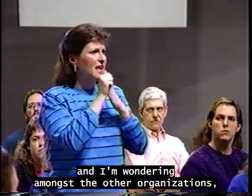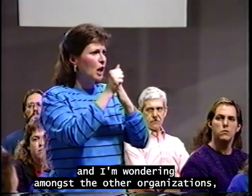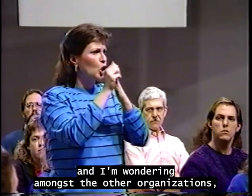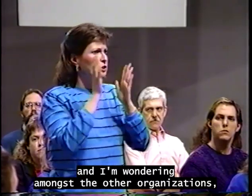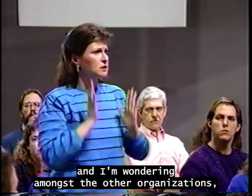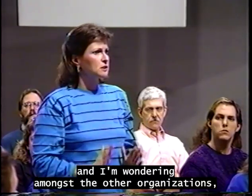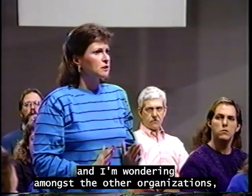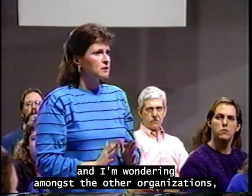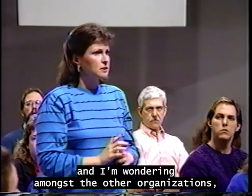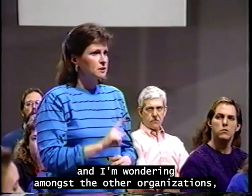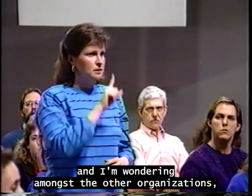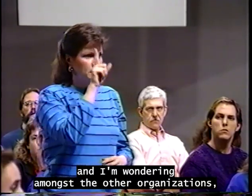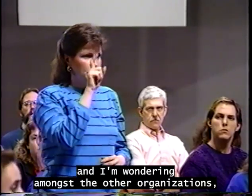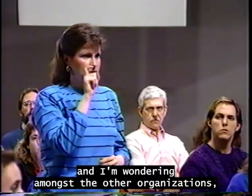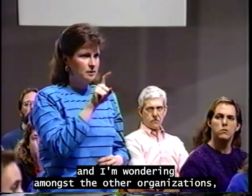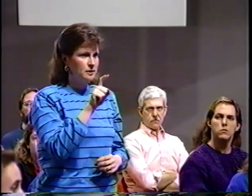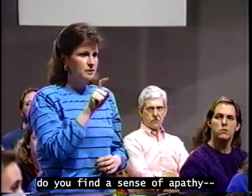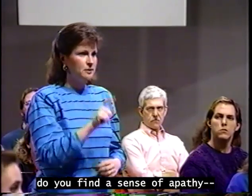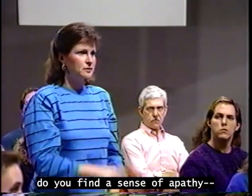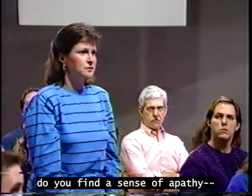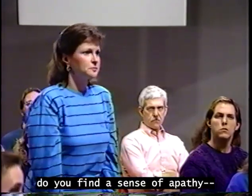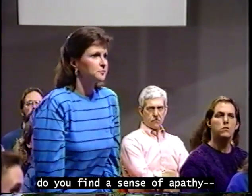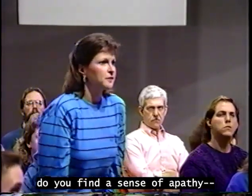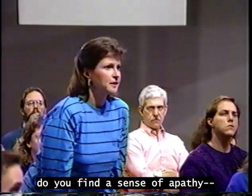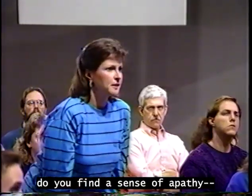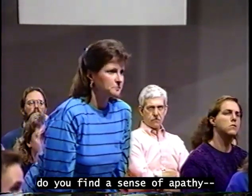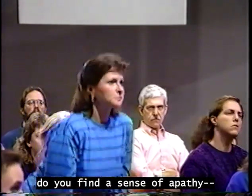wondering, amongst the other organizations, do you find a sense of apathy